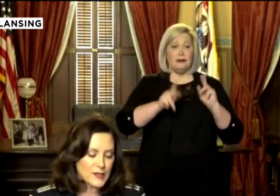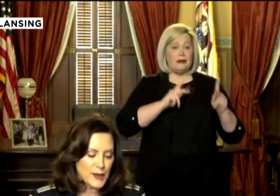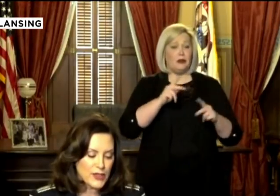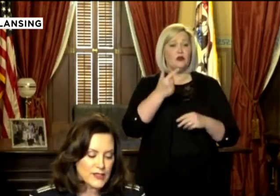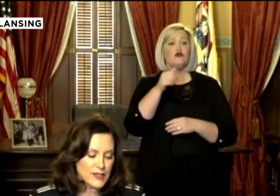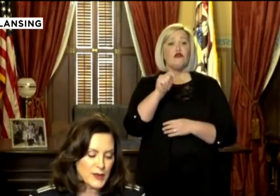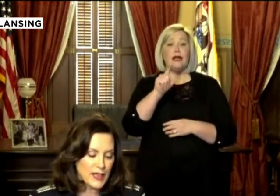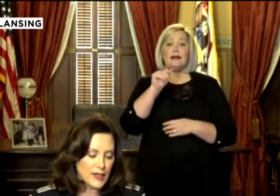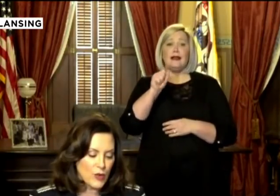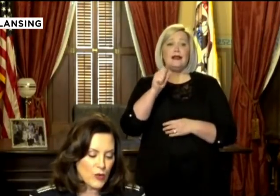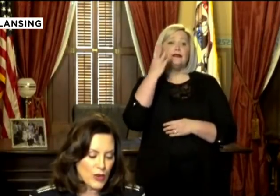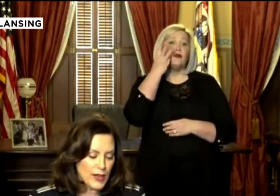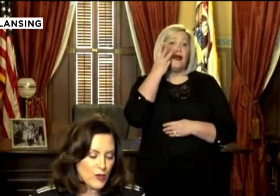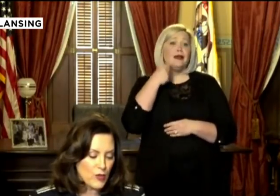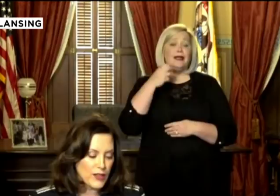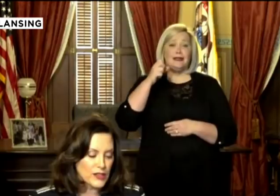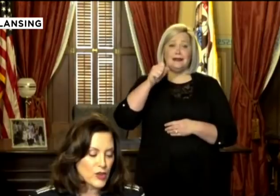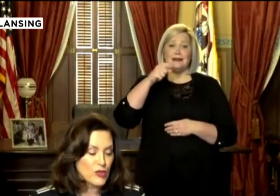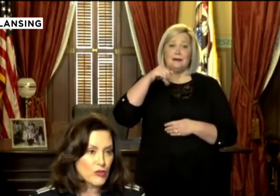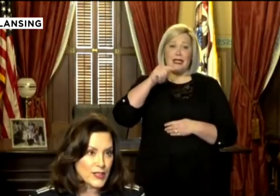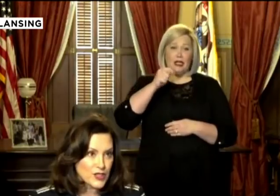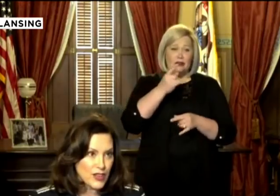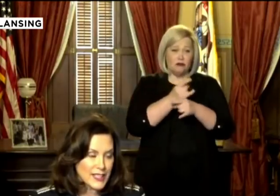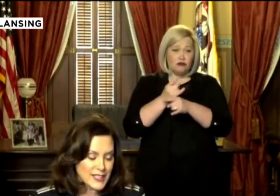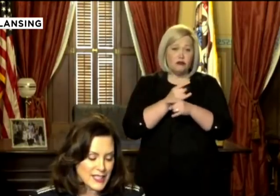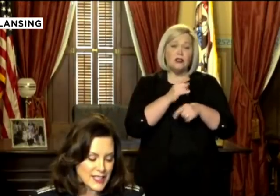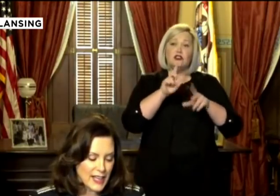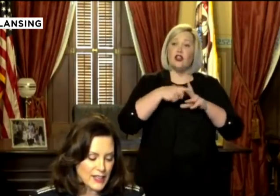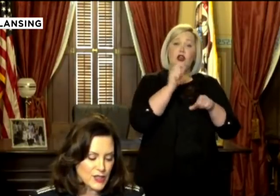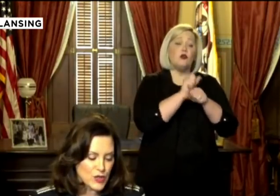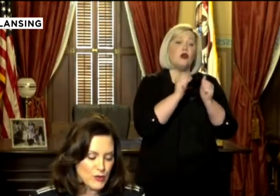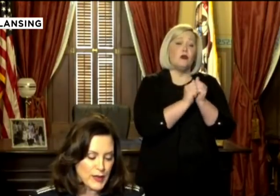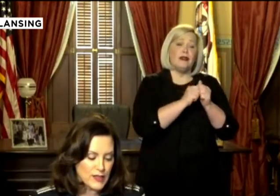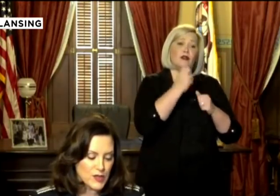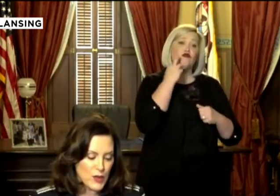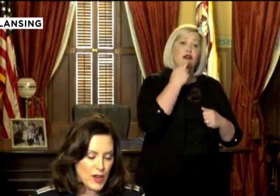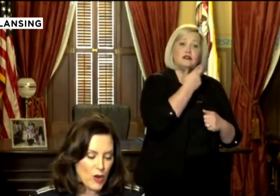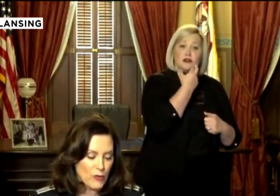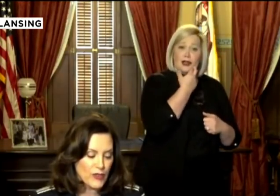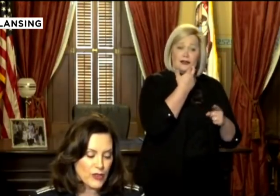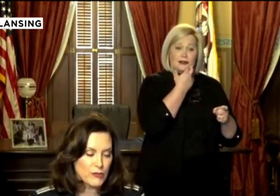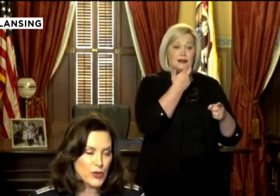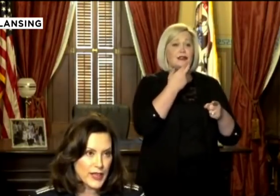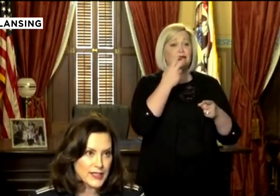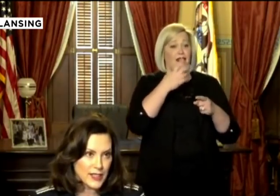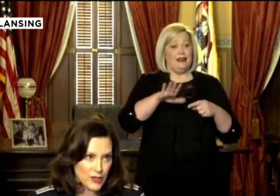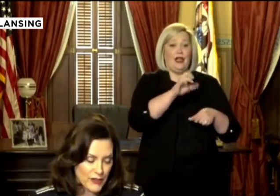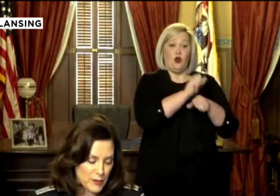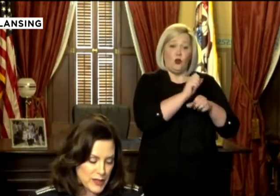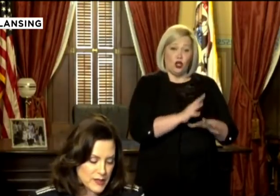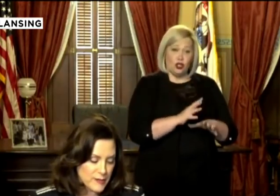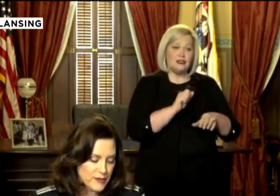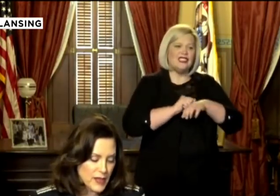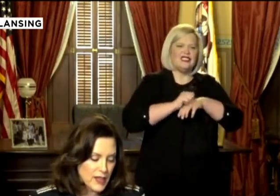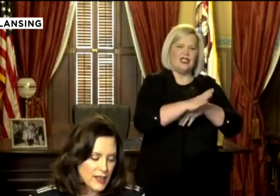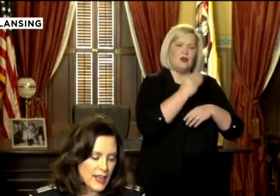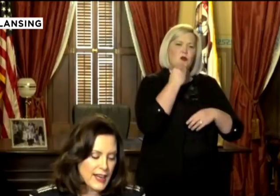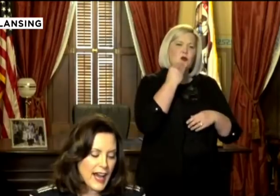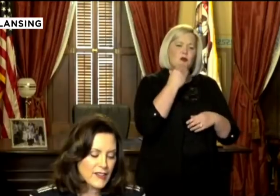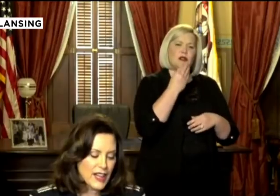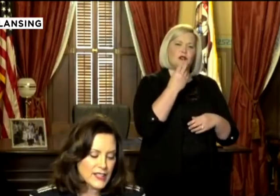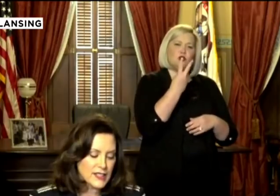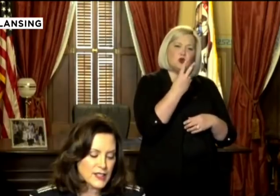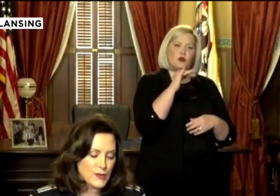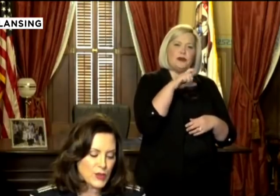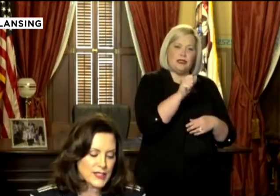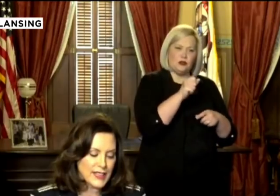Lakes Wine and Spirits is beginning working with local restaurants to send 2 meals a week home for their employees and their families.